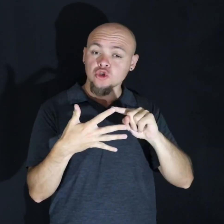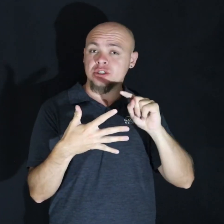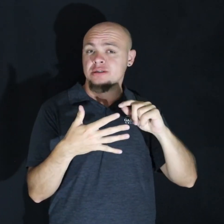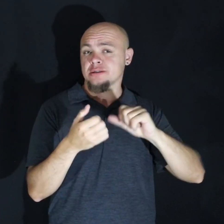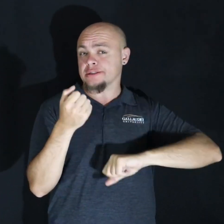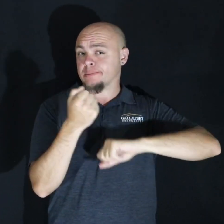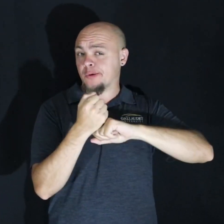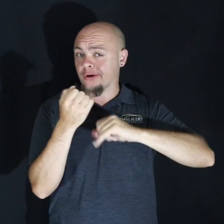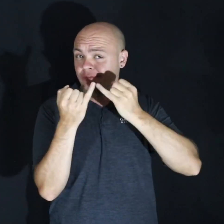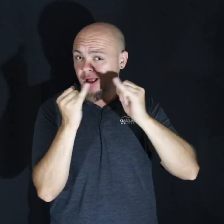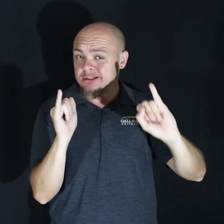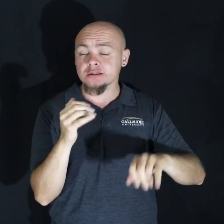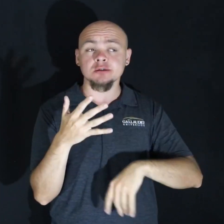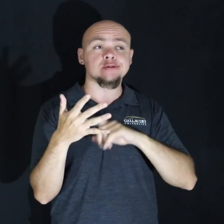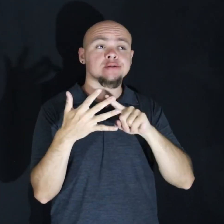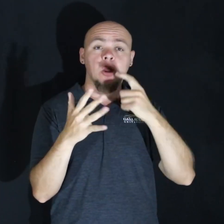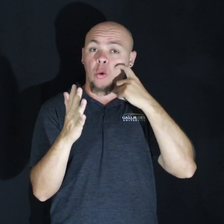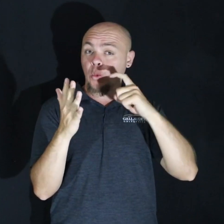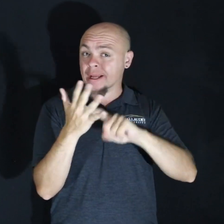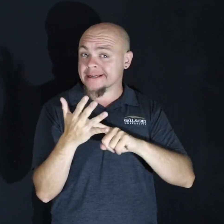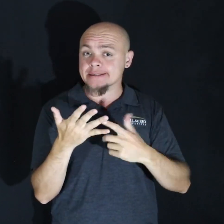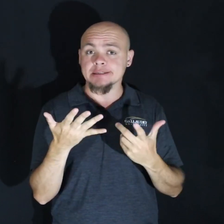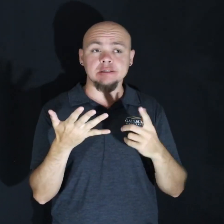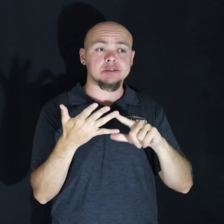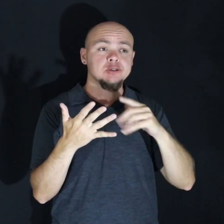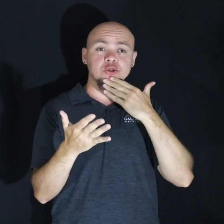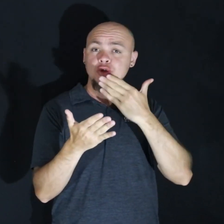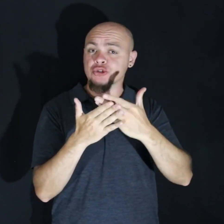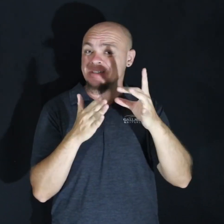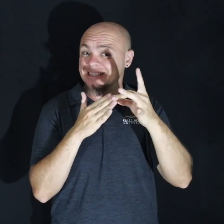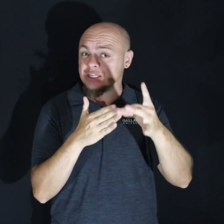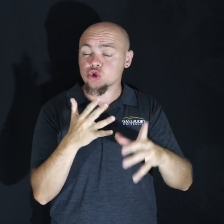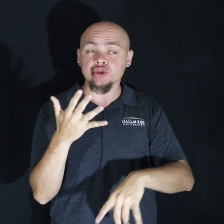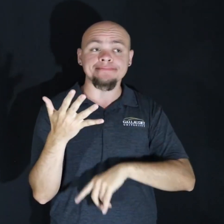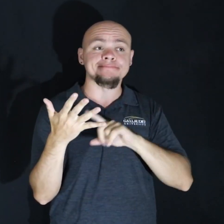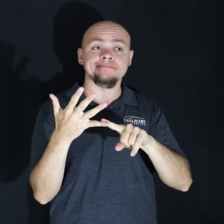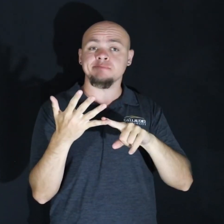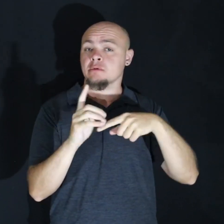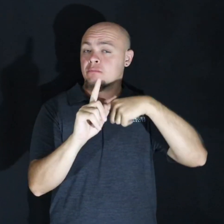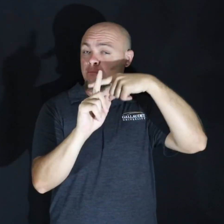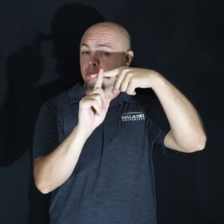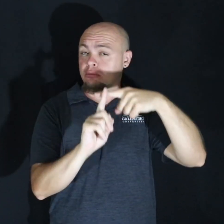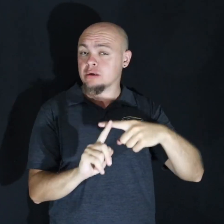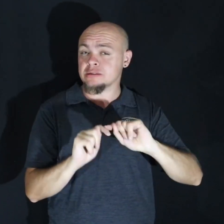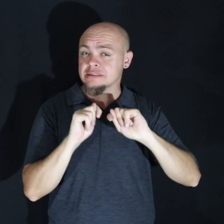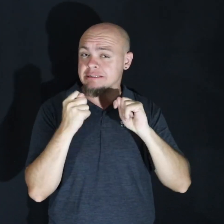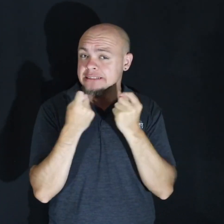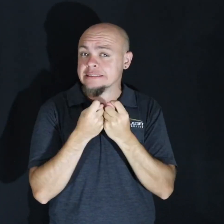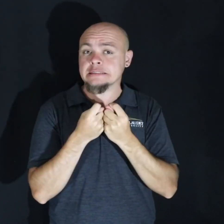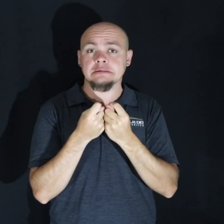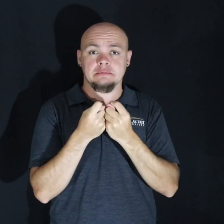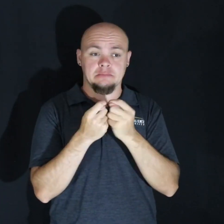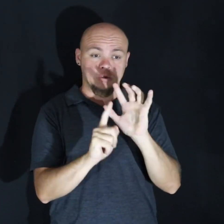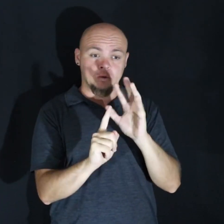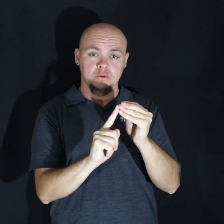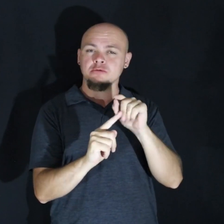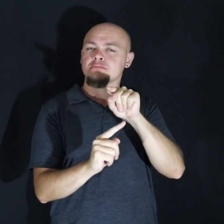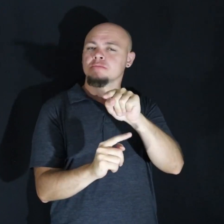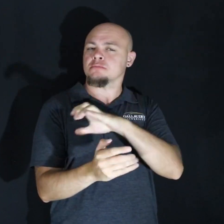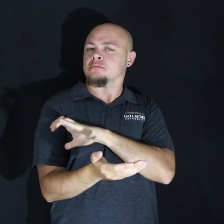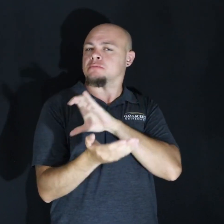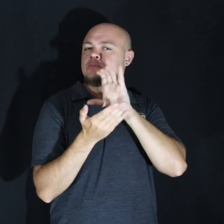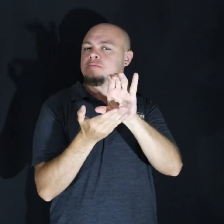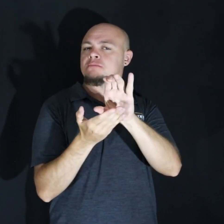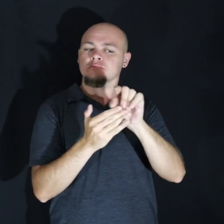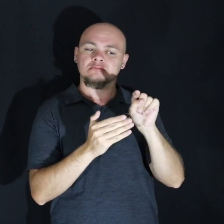supportive autonomy, recognition, good leadership, and positive team culture, you have the power